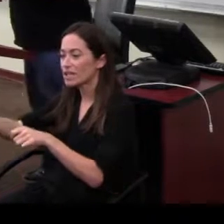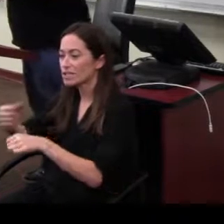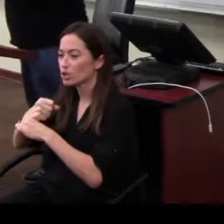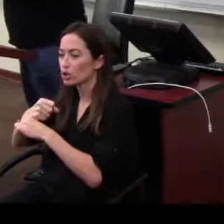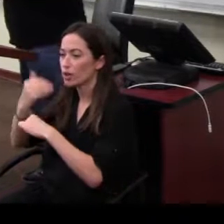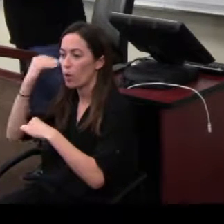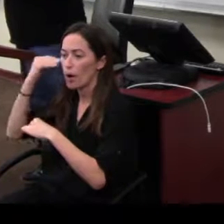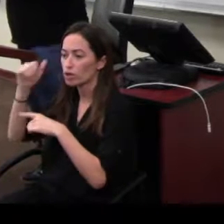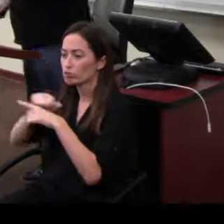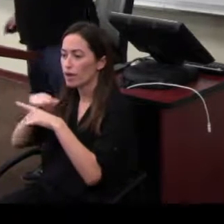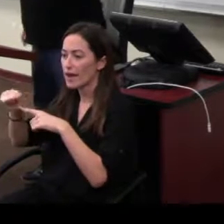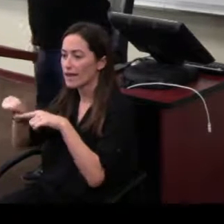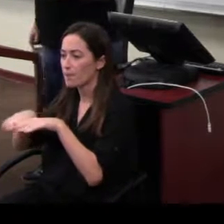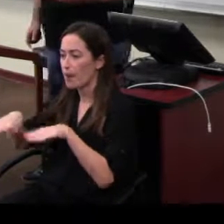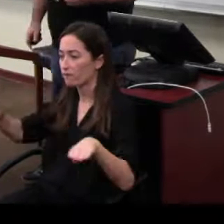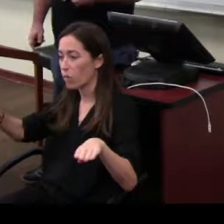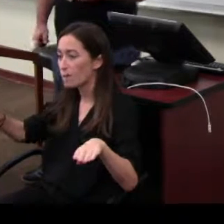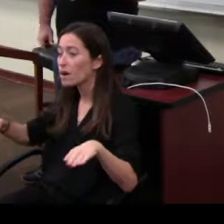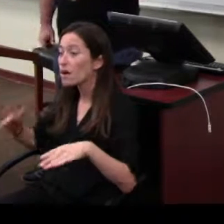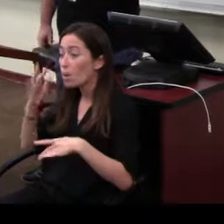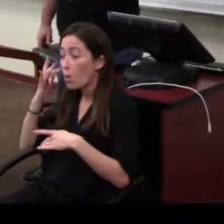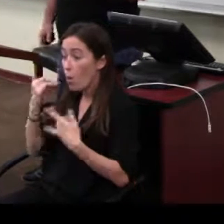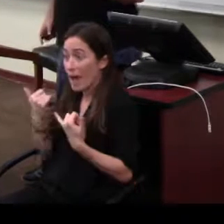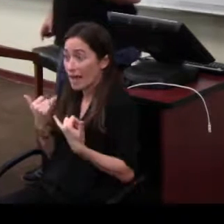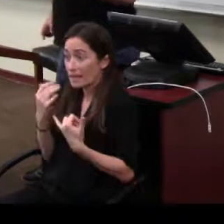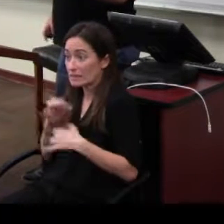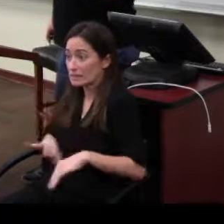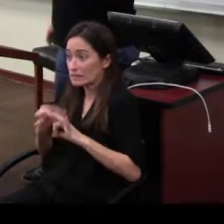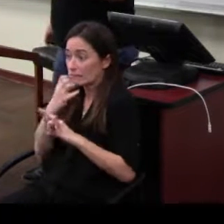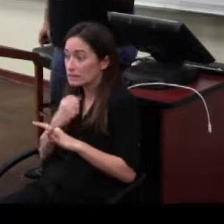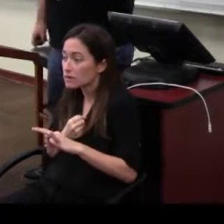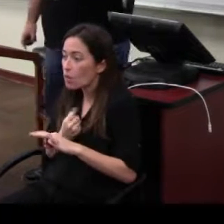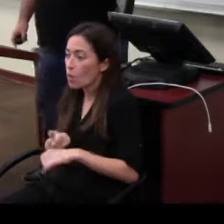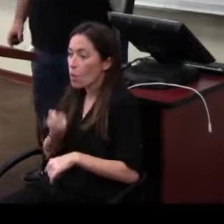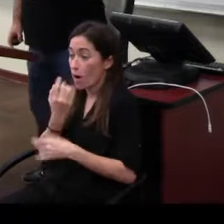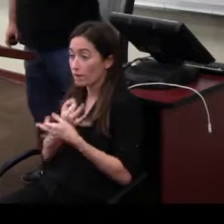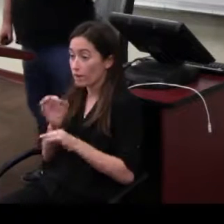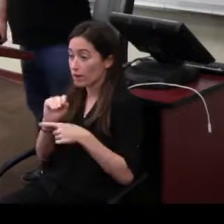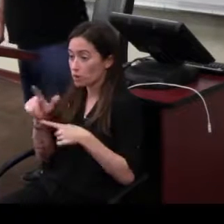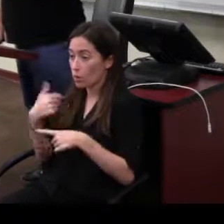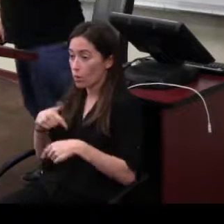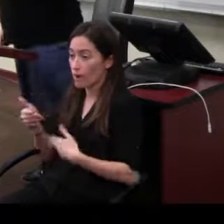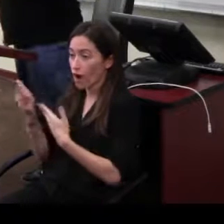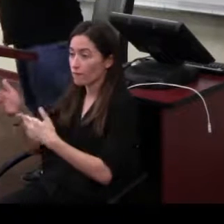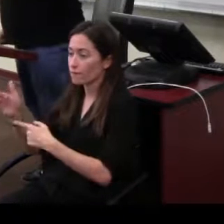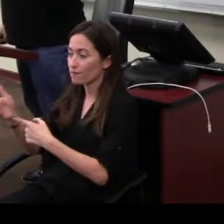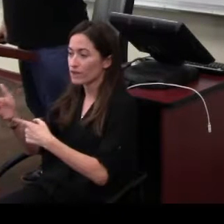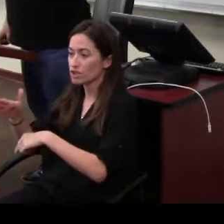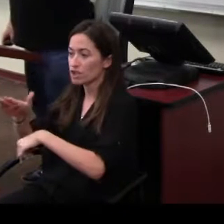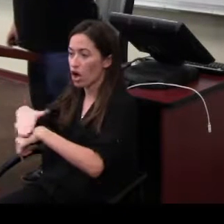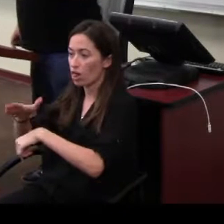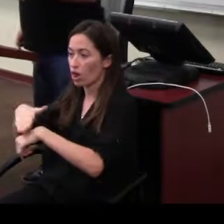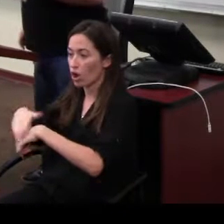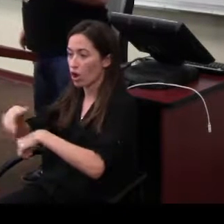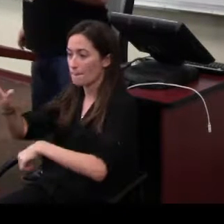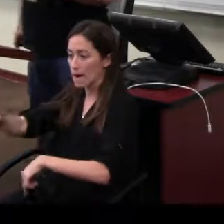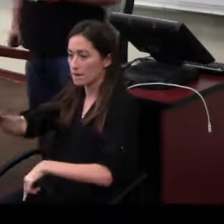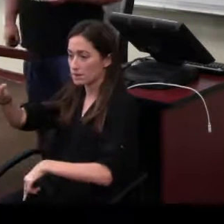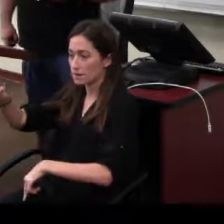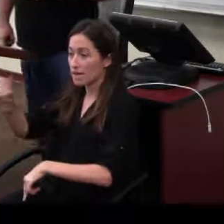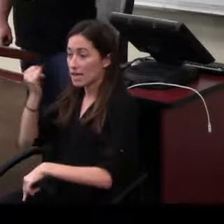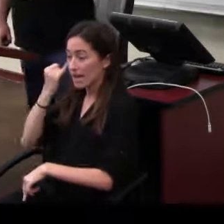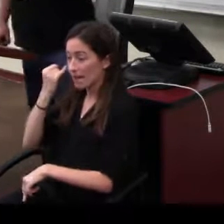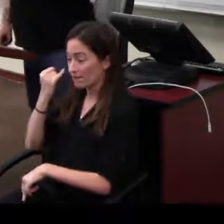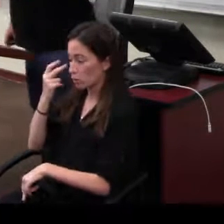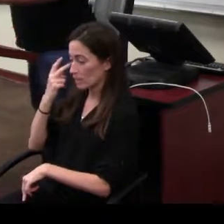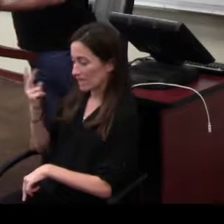awareness training platform. Okay. Why this matters is one of the free tools that we have is called the Phish Alert button. People can click that when they